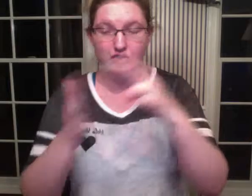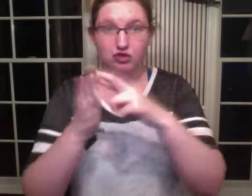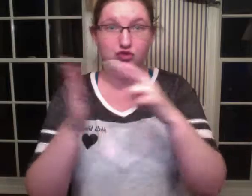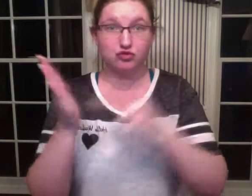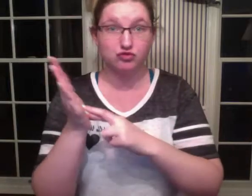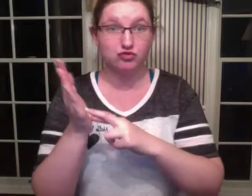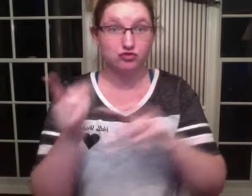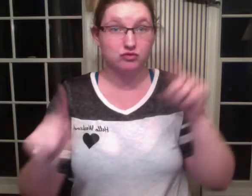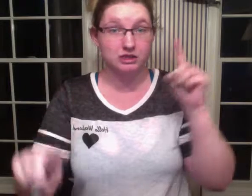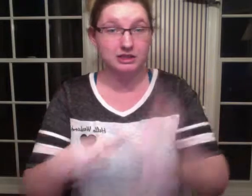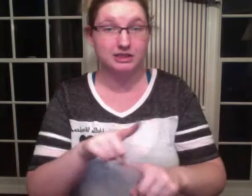Thank you.